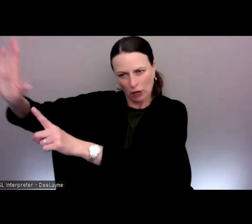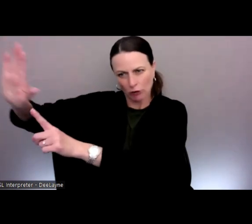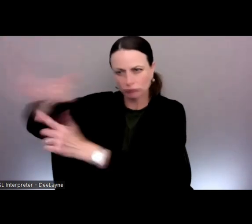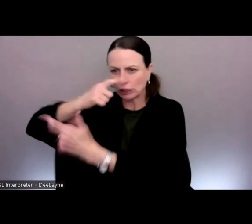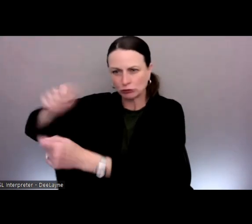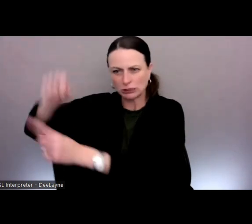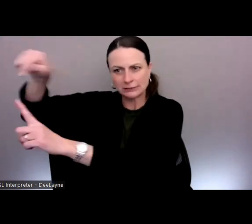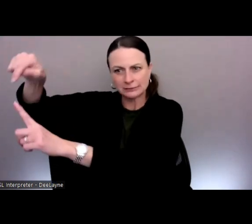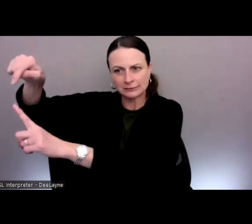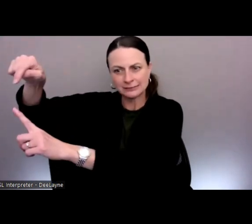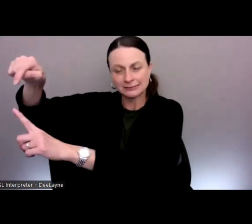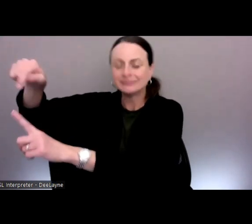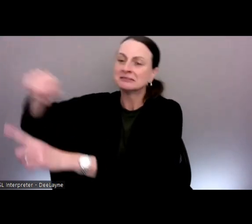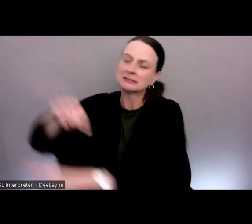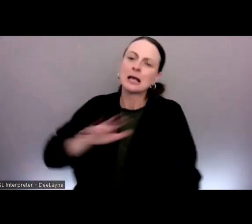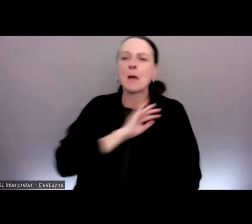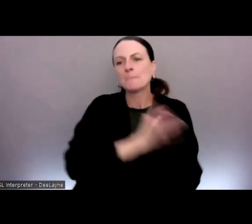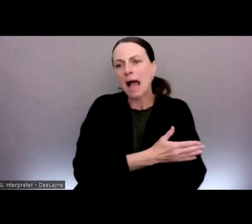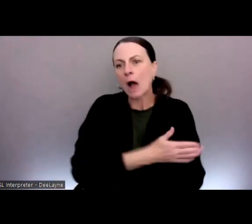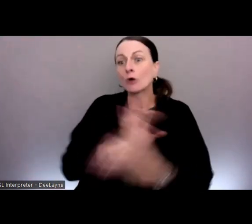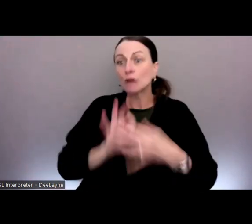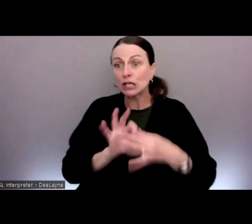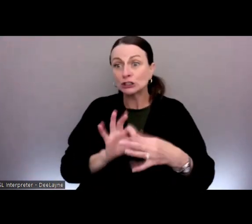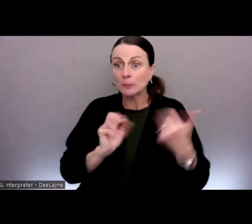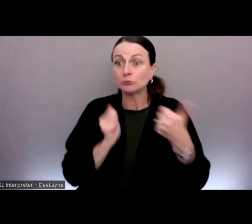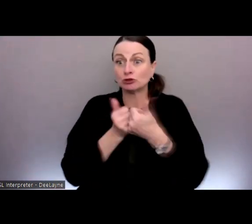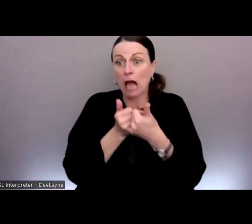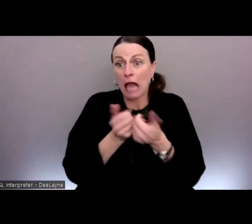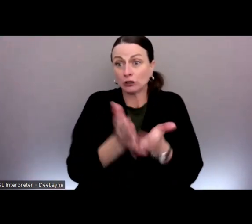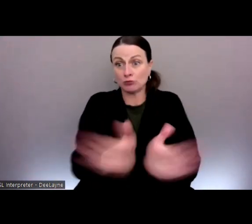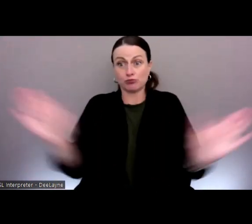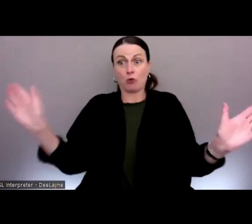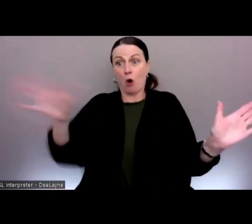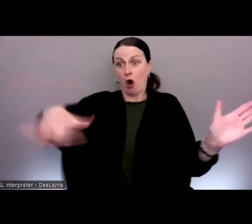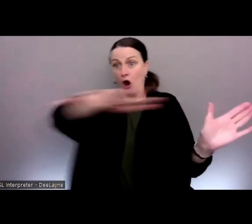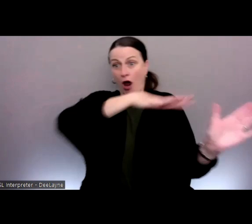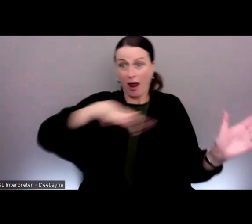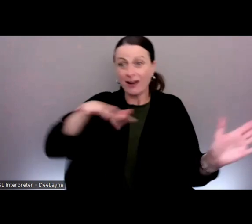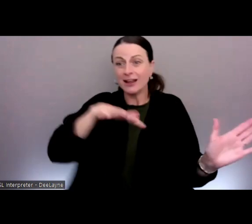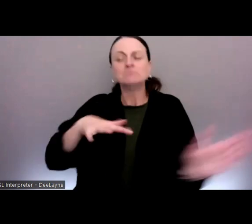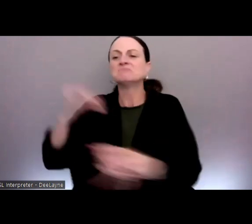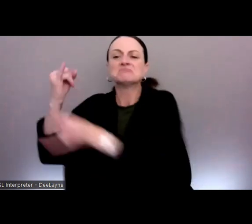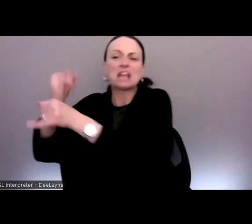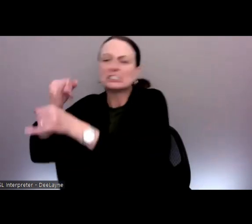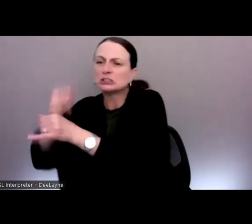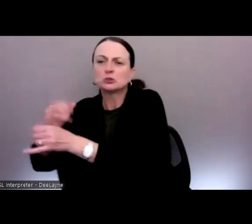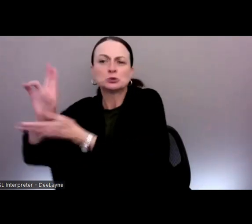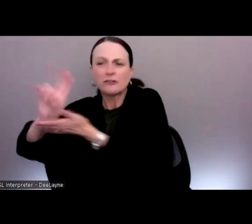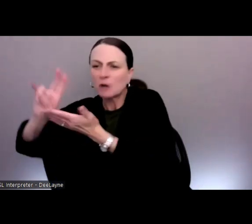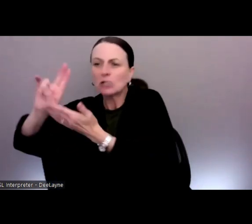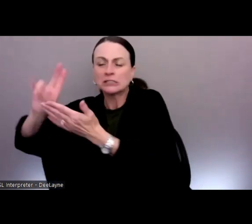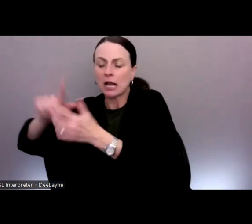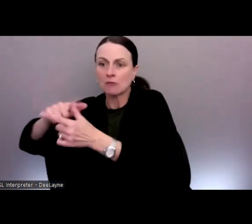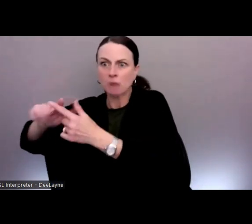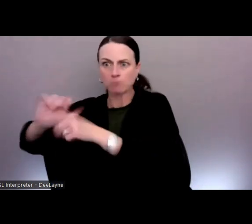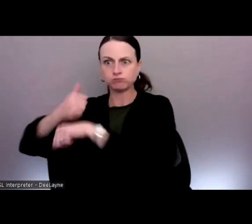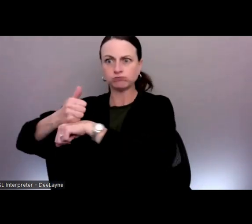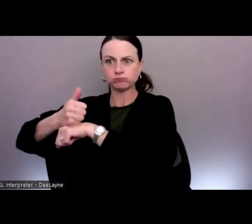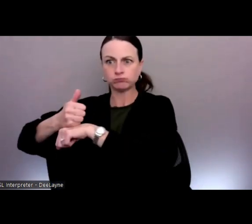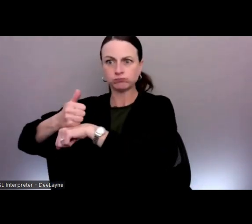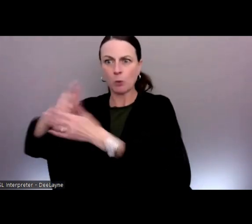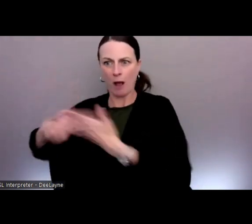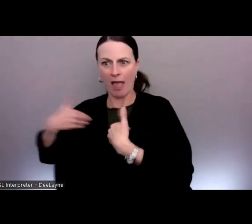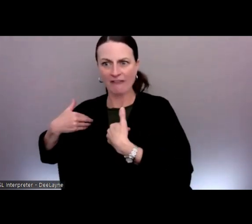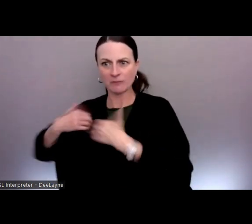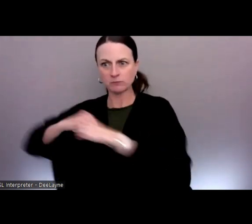As existing power relations are challenged in the broader social sphere, institutions activate the means they have in place